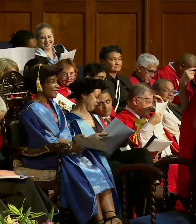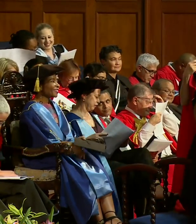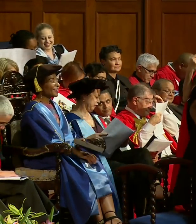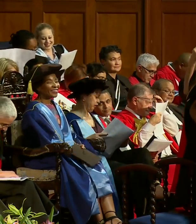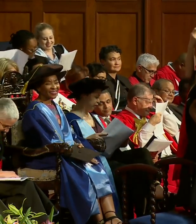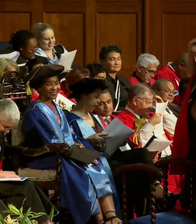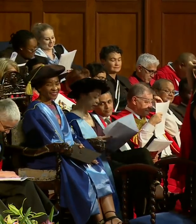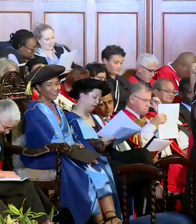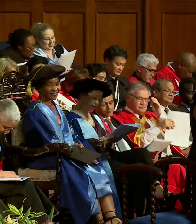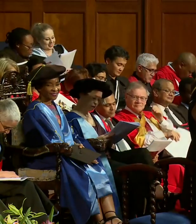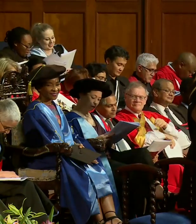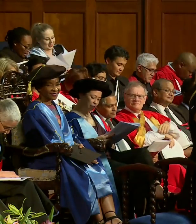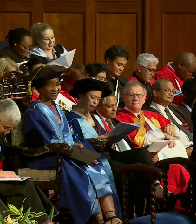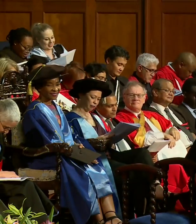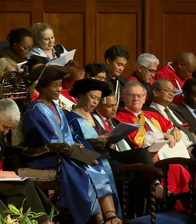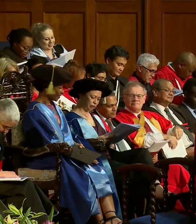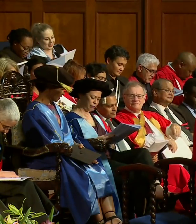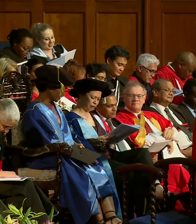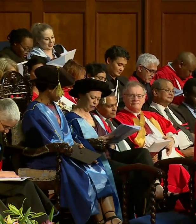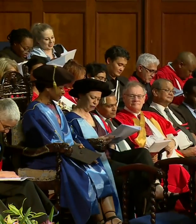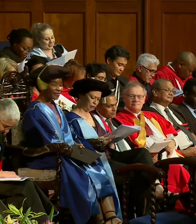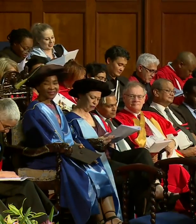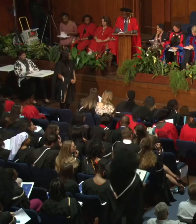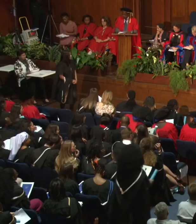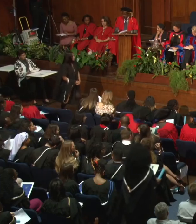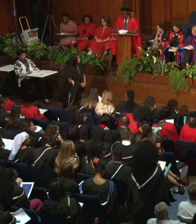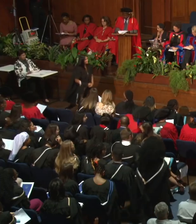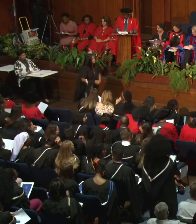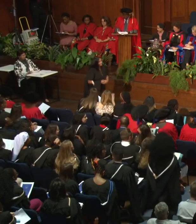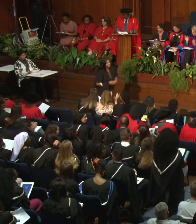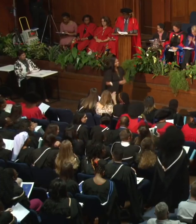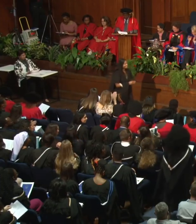In Tax Law, Rinel Roxanne Peterson.